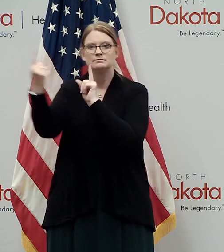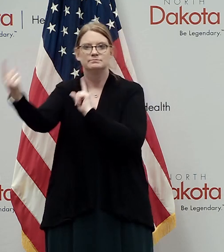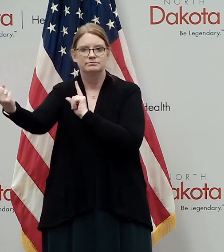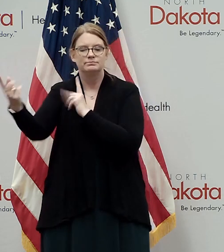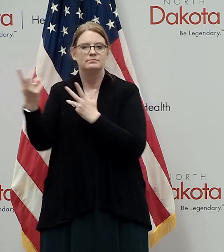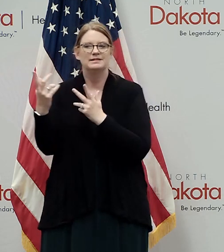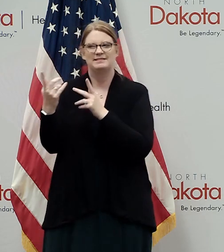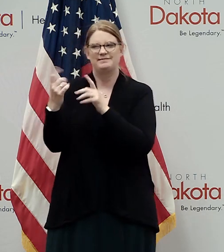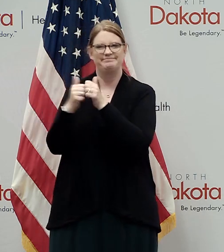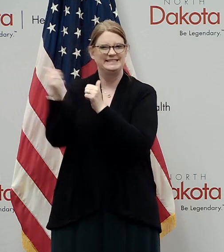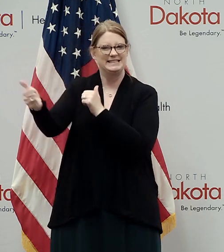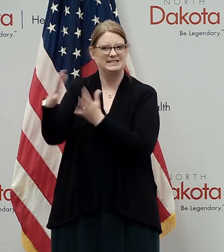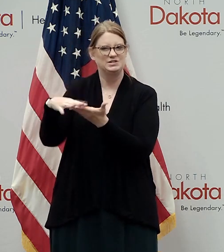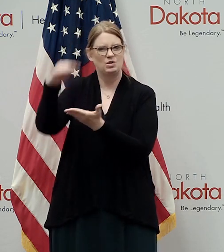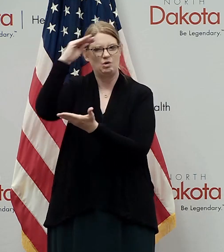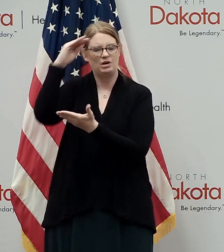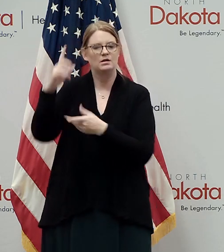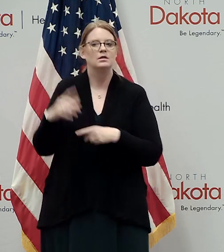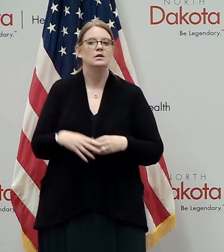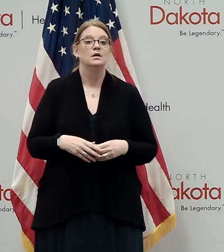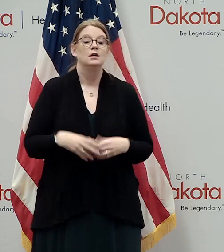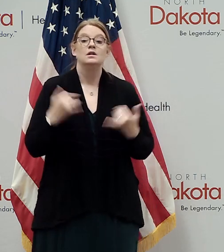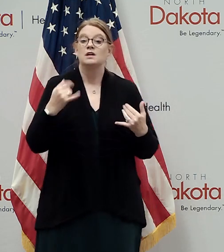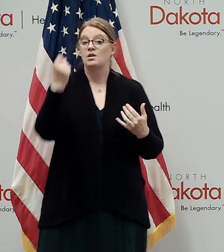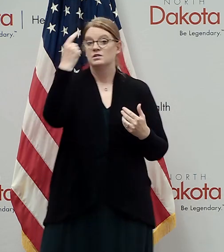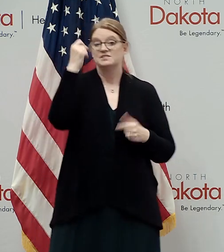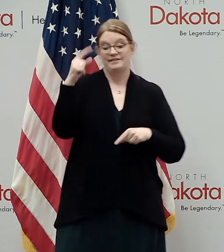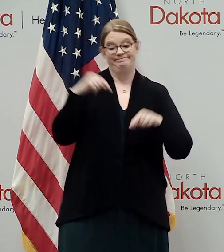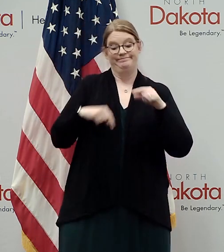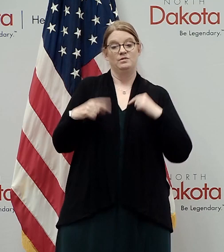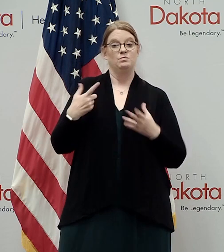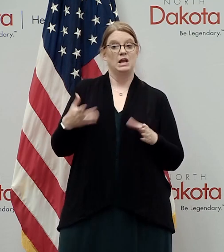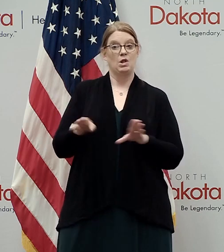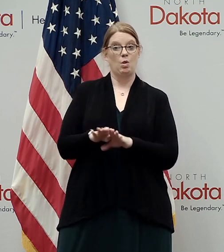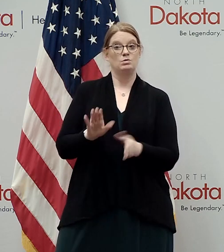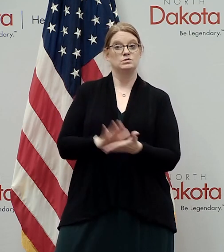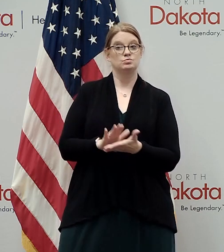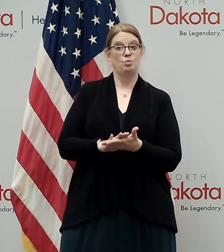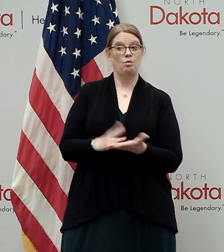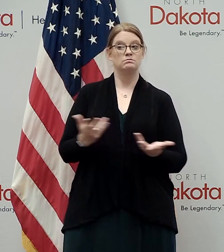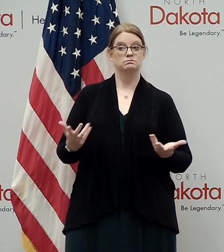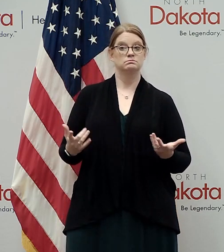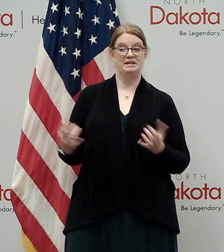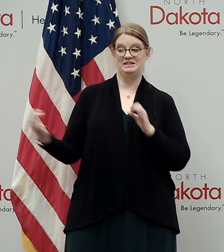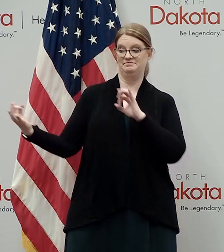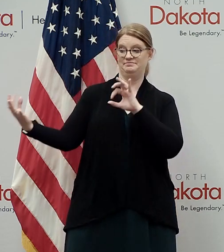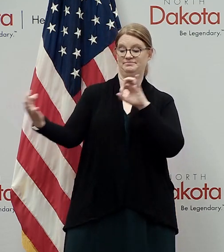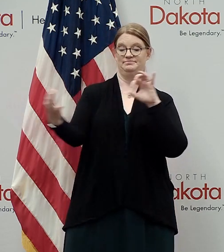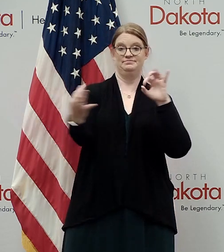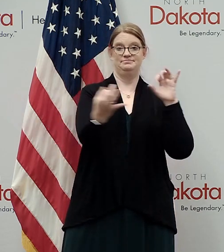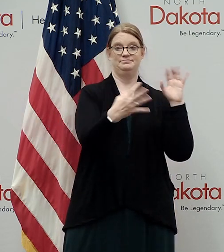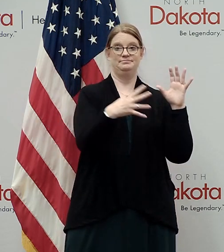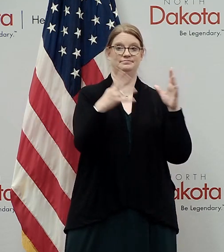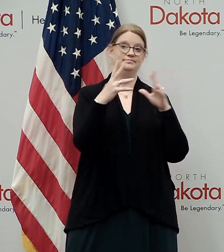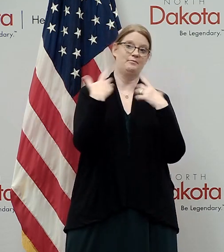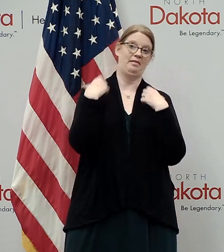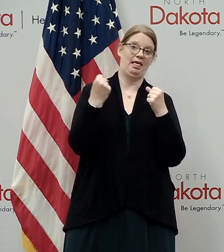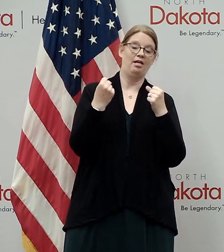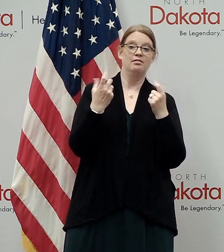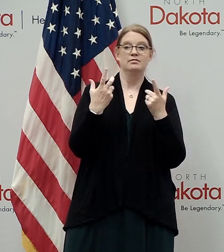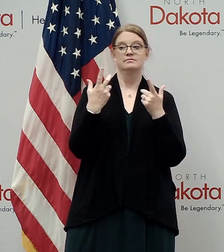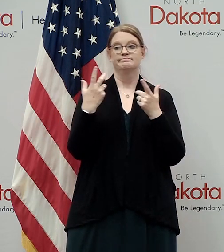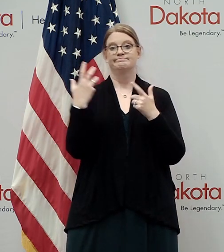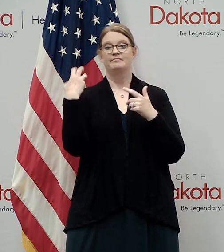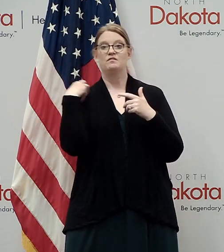ones here. When we decided to close the schools, we had input from health officials, we had inputs from local when we